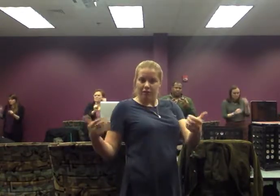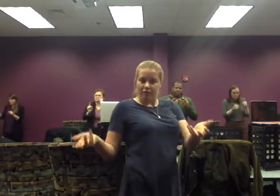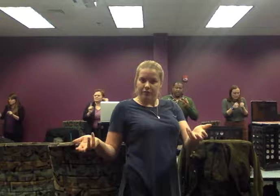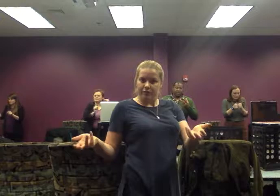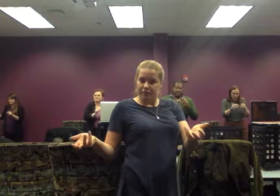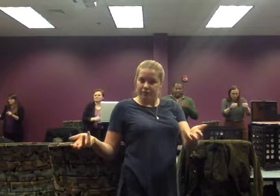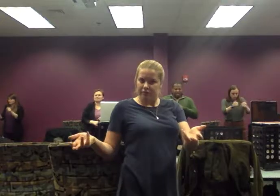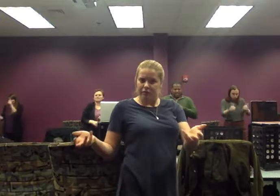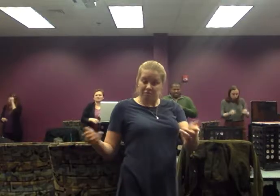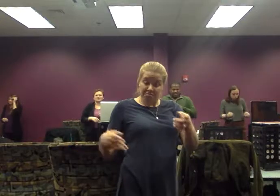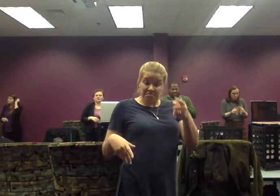differences.